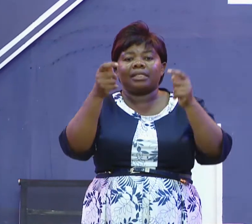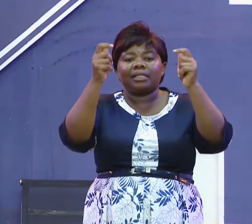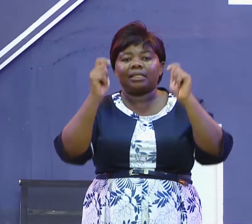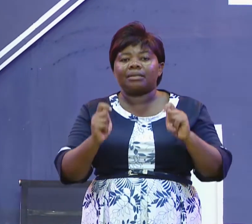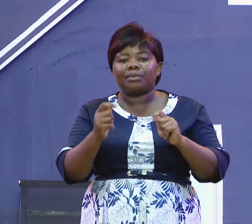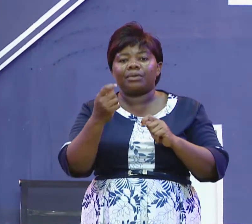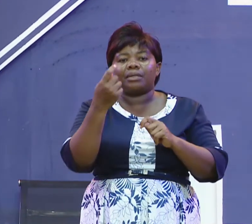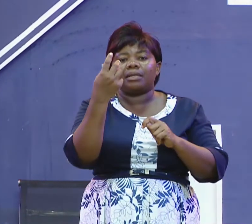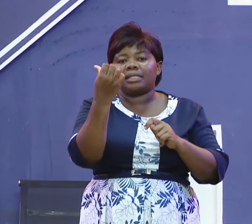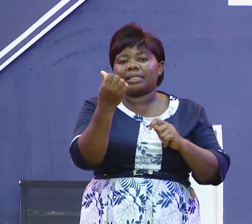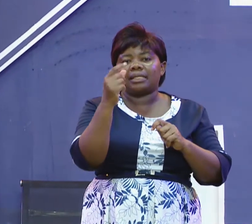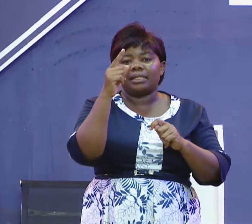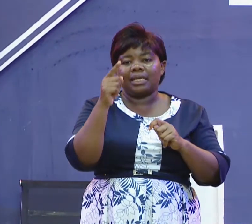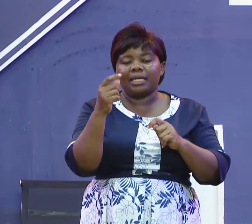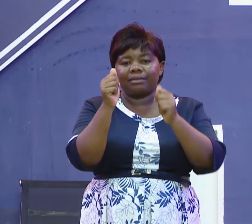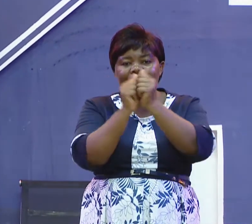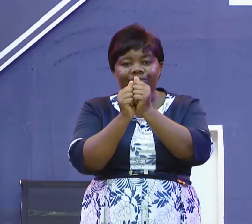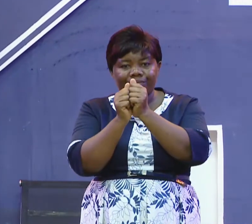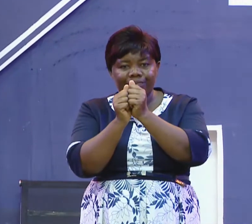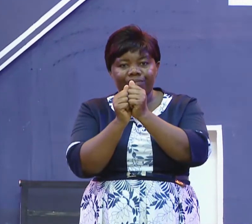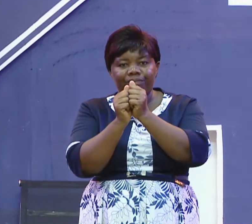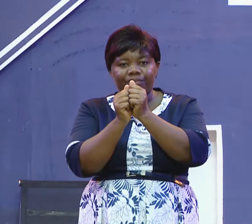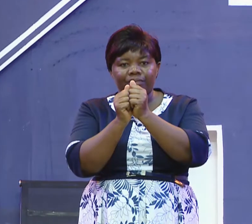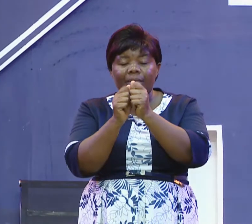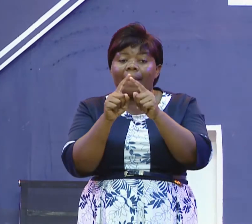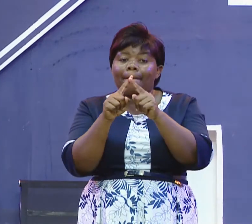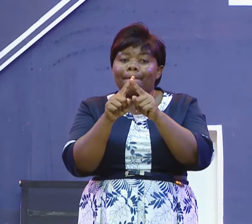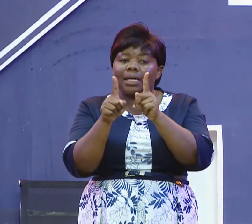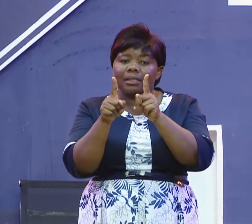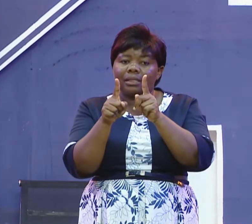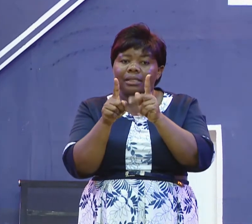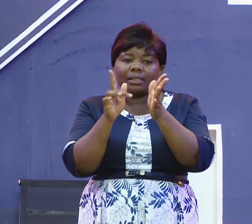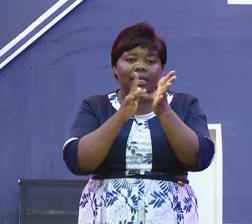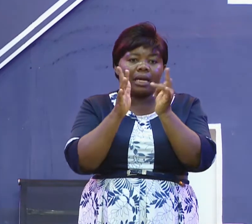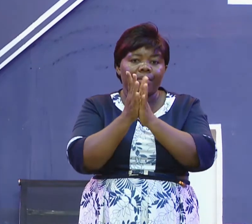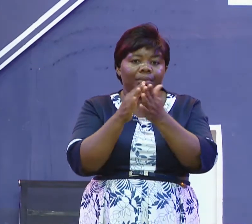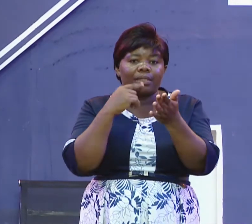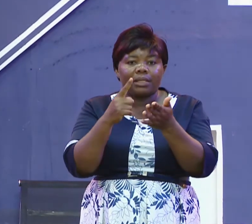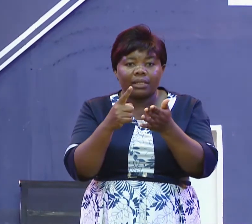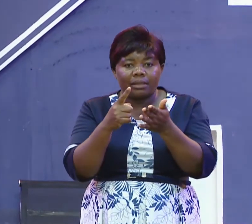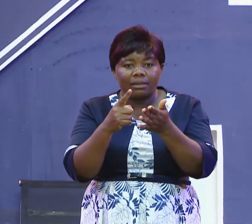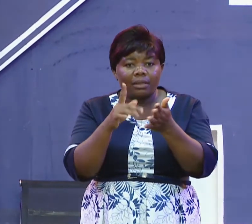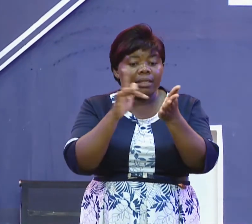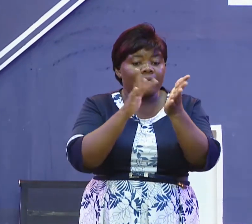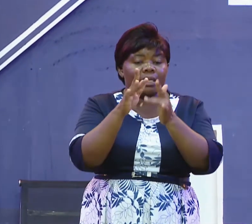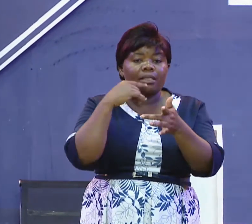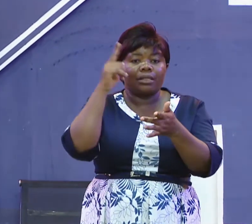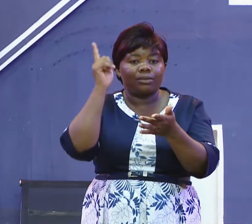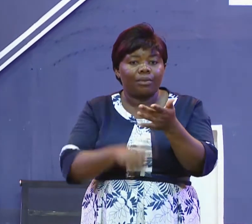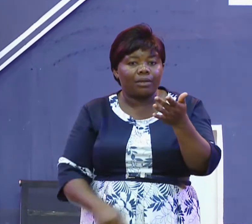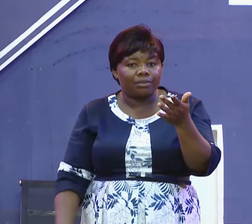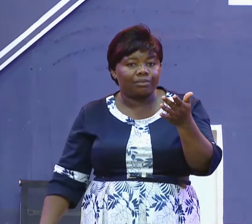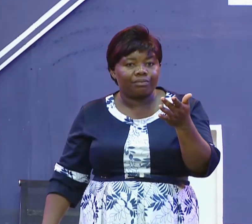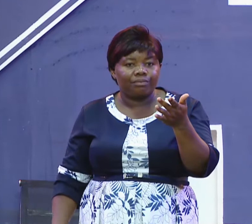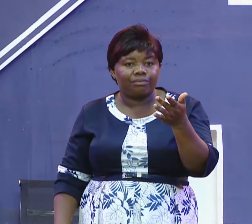The first one is the one that is in 1 Timothy 6:10. Na ye Bible Yesu atugamba obo